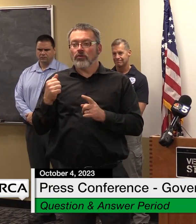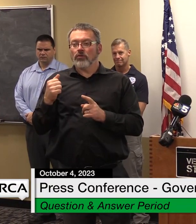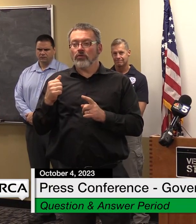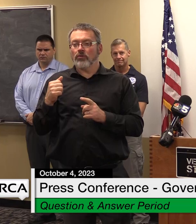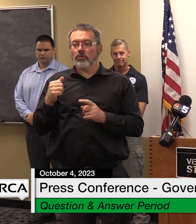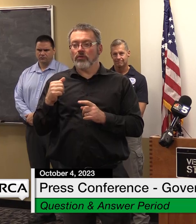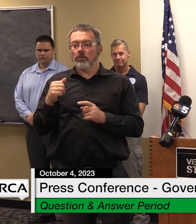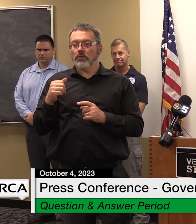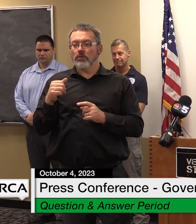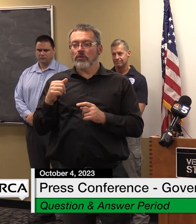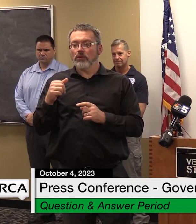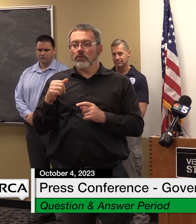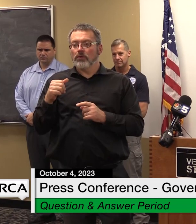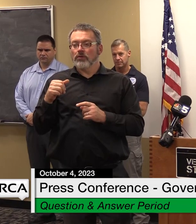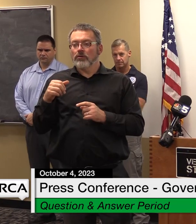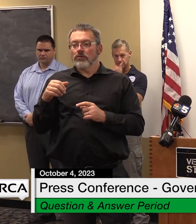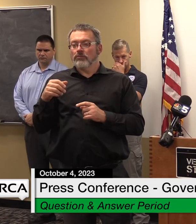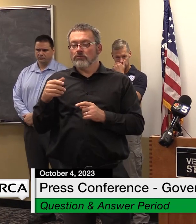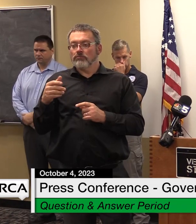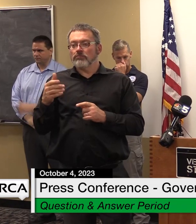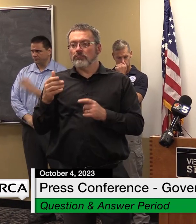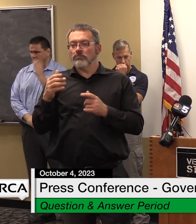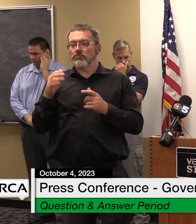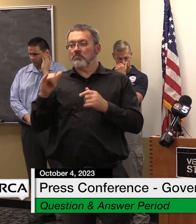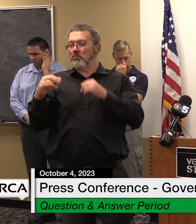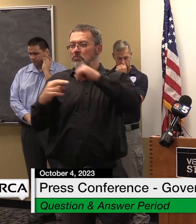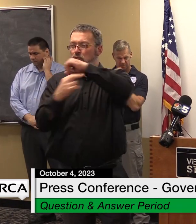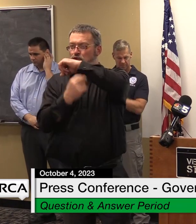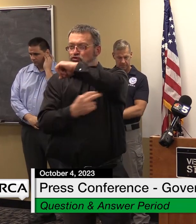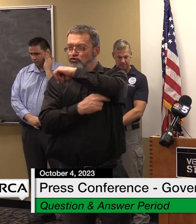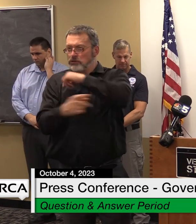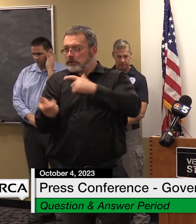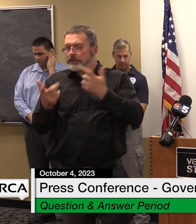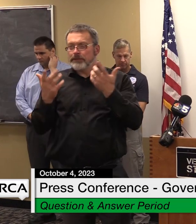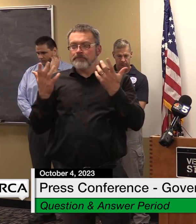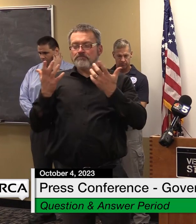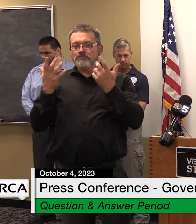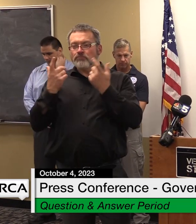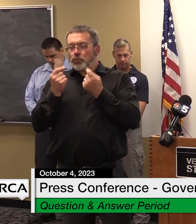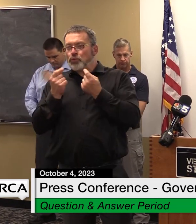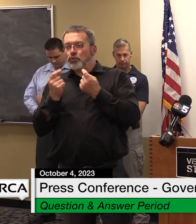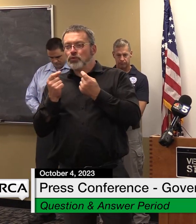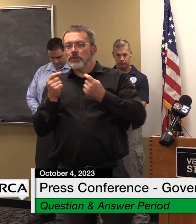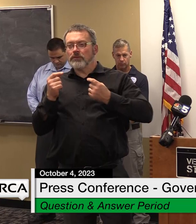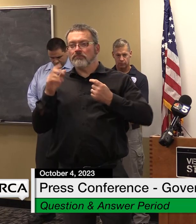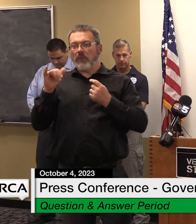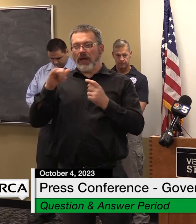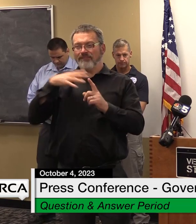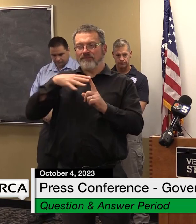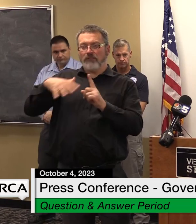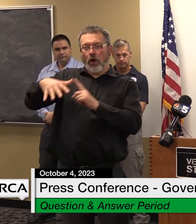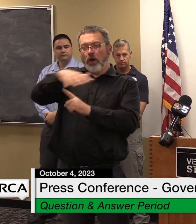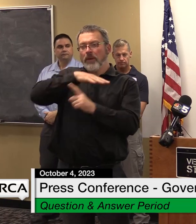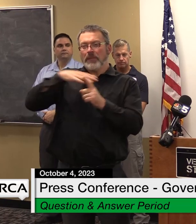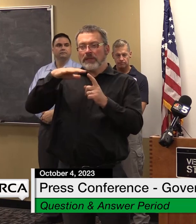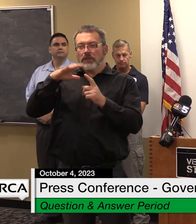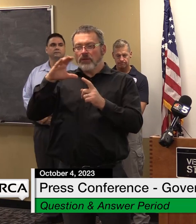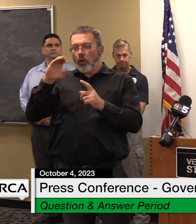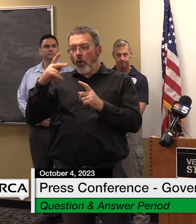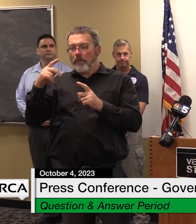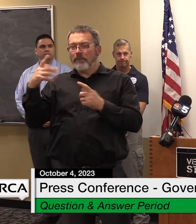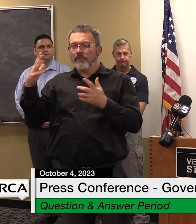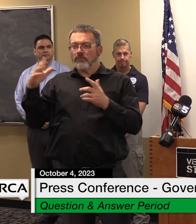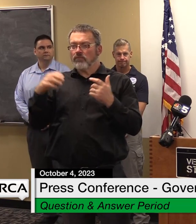and the owner, Daniel Bonnier. My understanding is the environmental court had put out an arrest warrant for